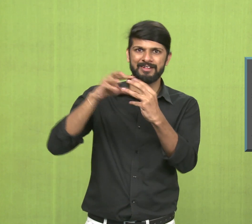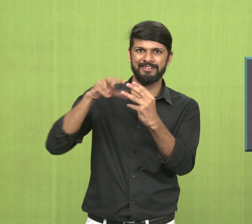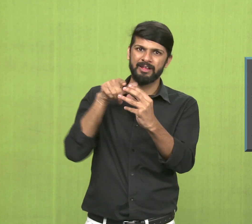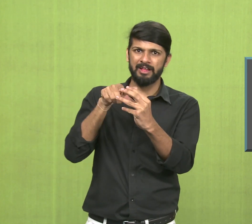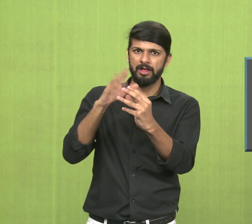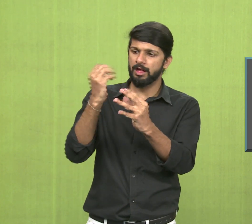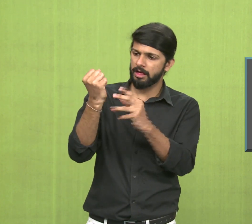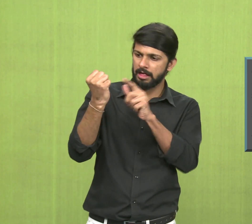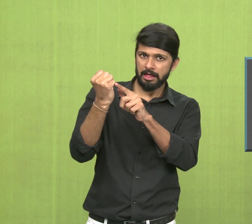Question number 3.